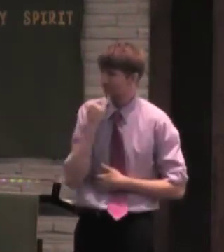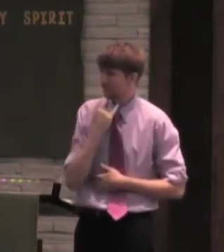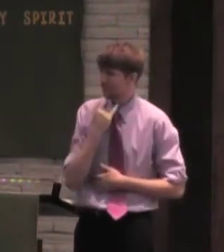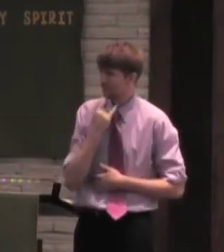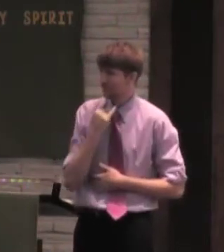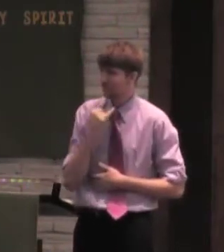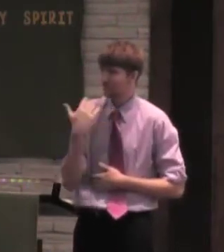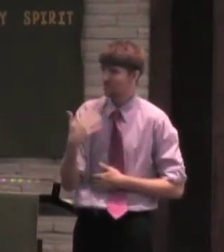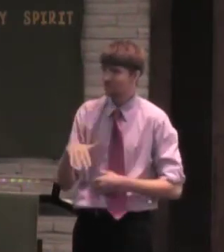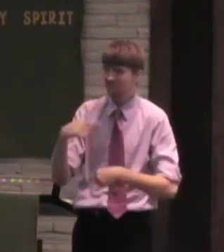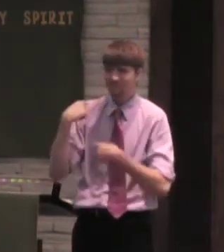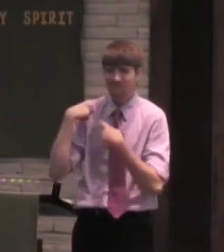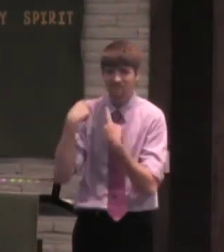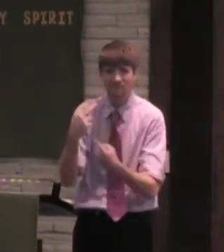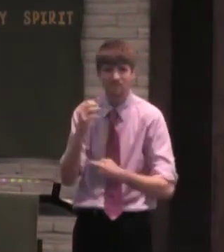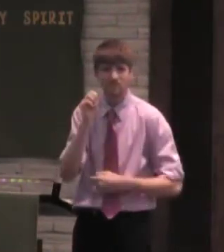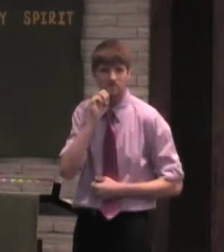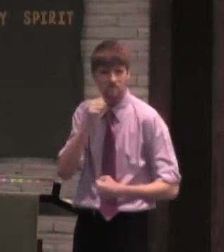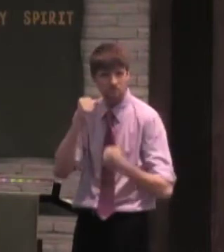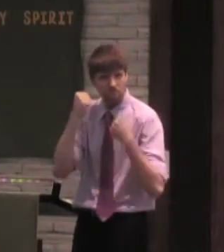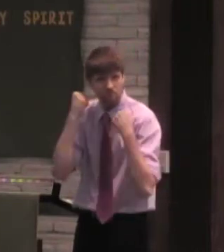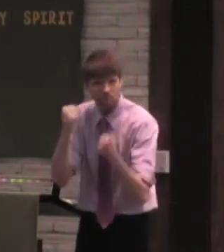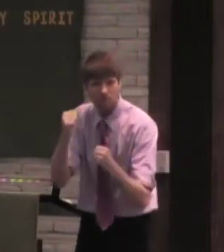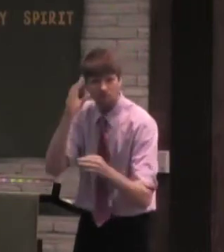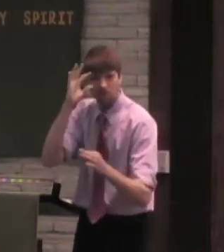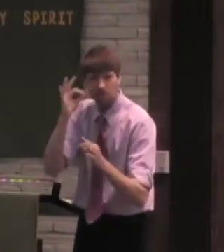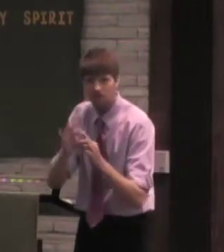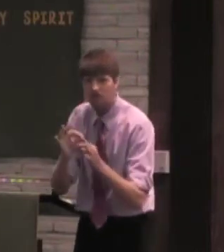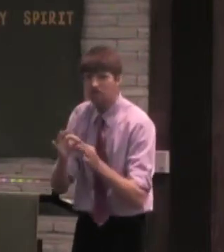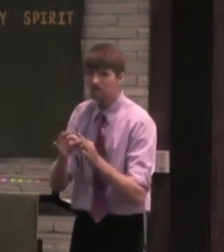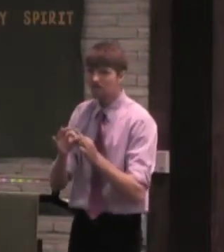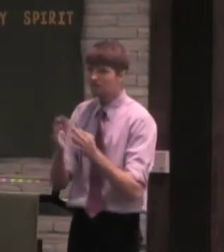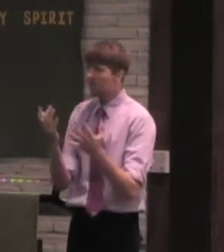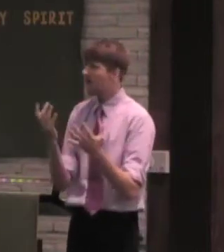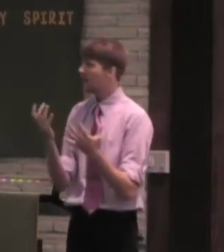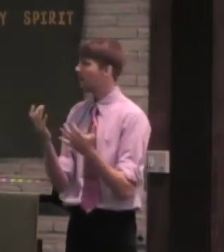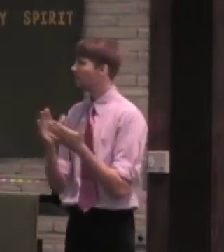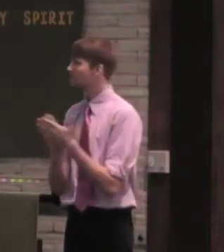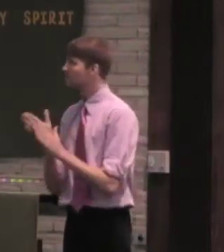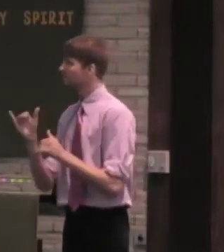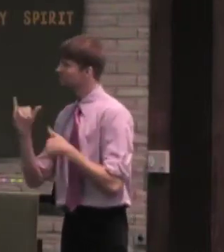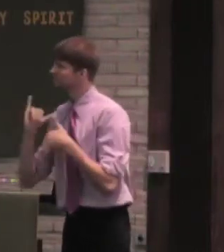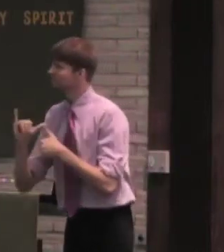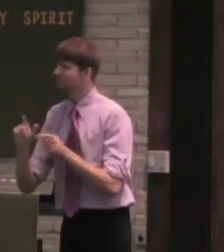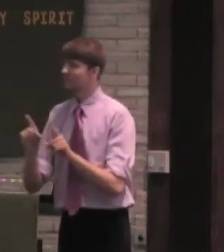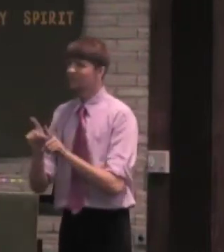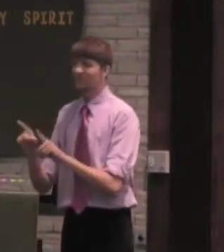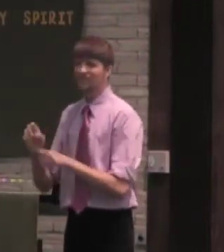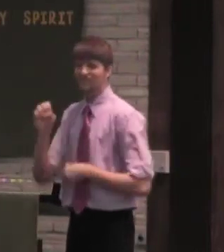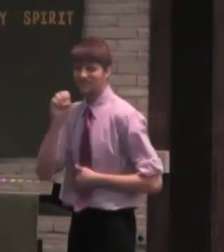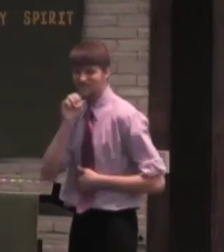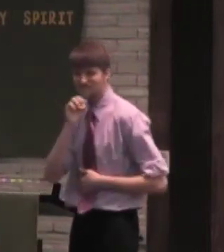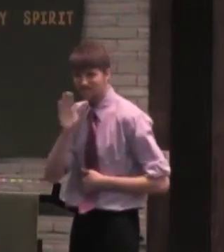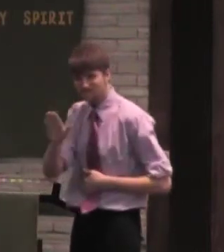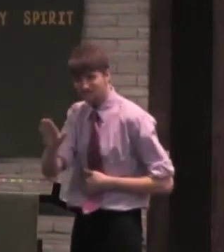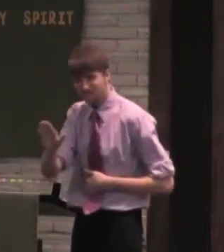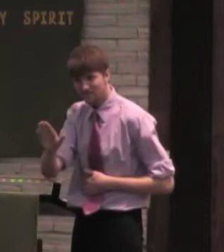same size as Jacob. And all along, Elijah has had strong faith that he would become